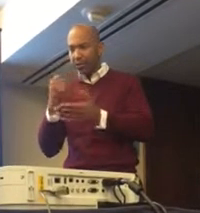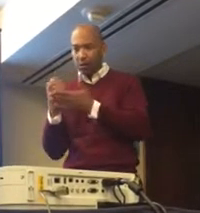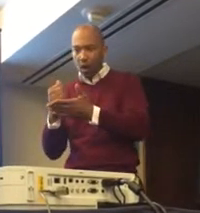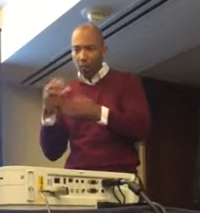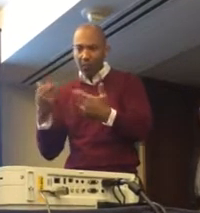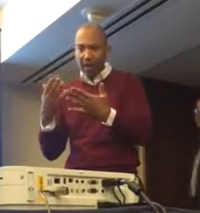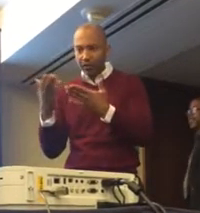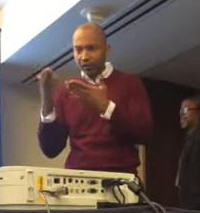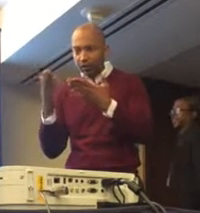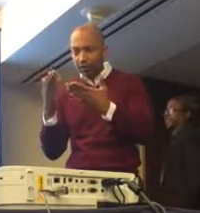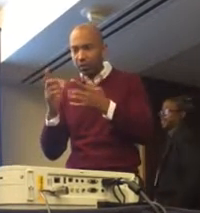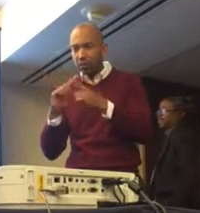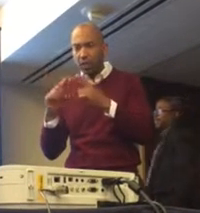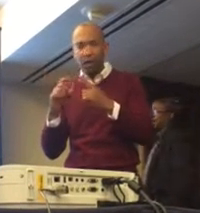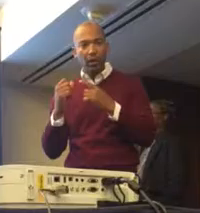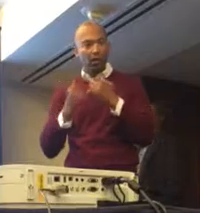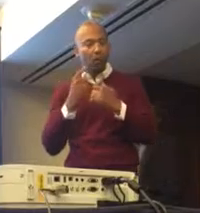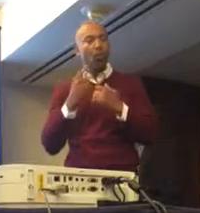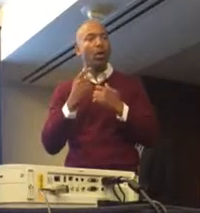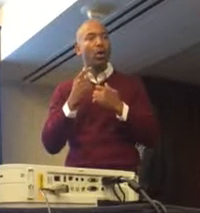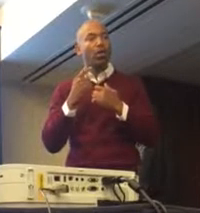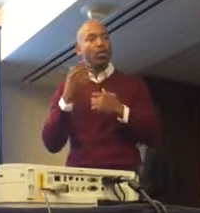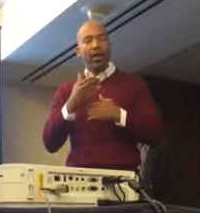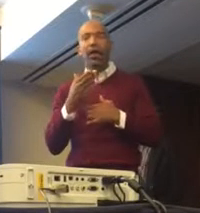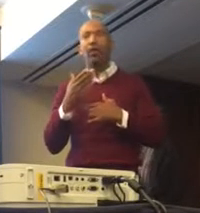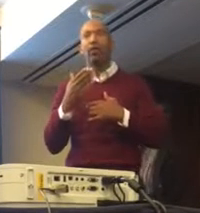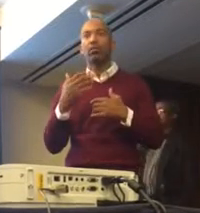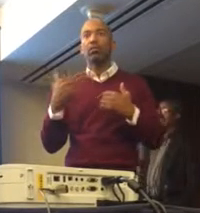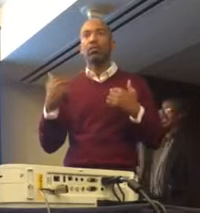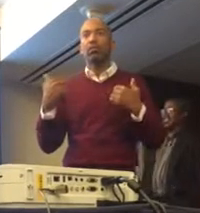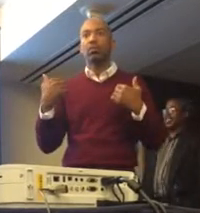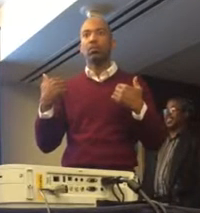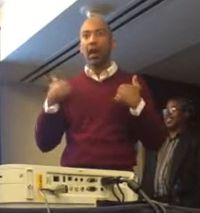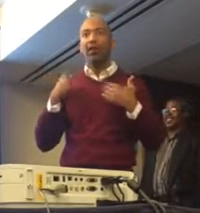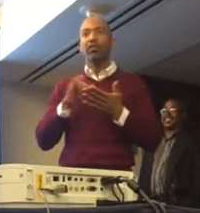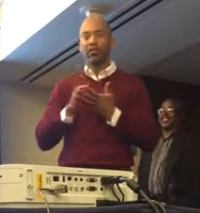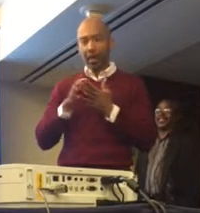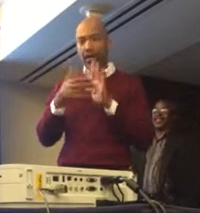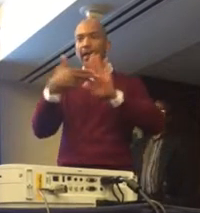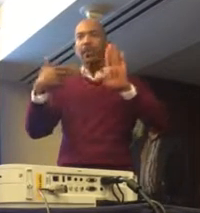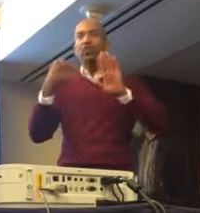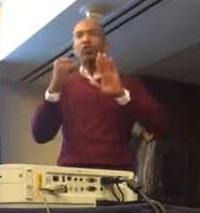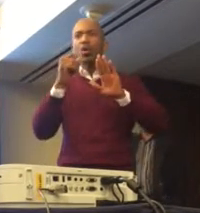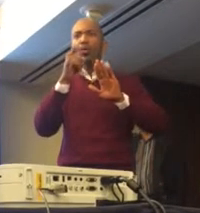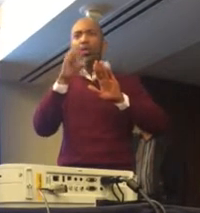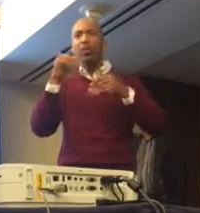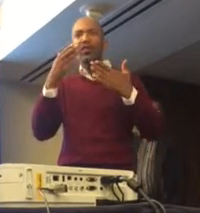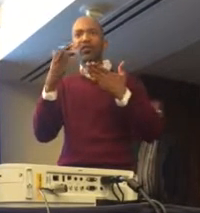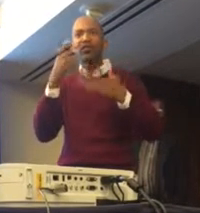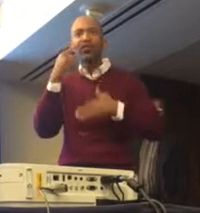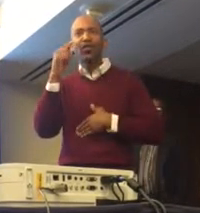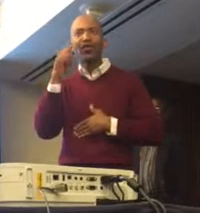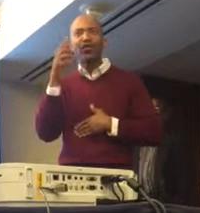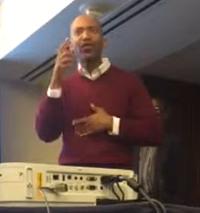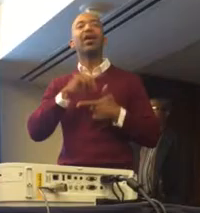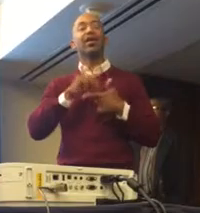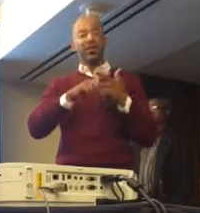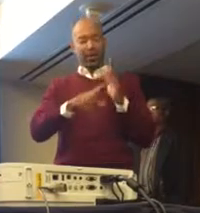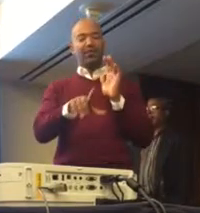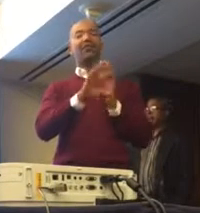racial minority as America defines it, then who do I serve? And then from that point, I quickly found our LGBTQ student